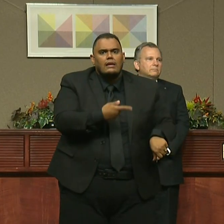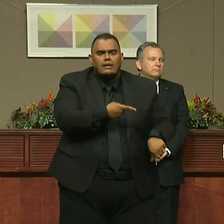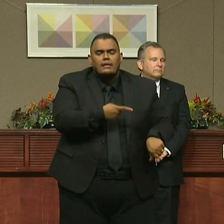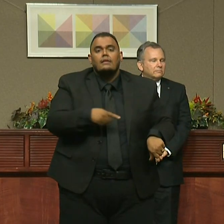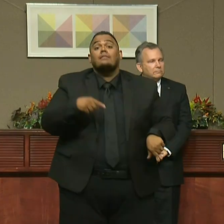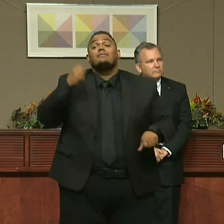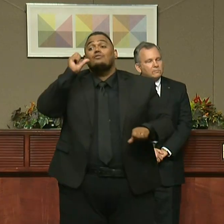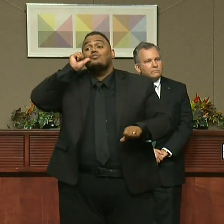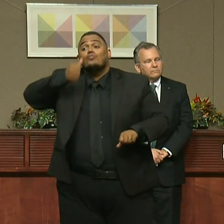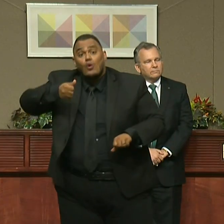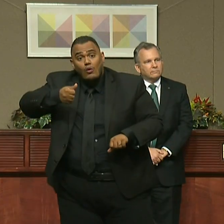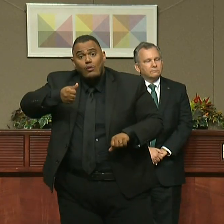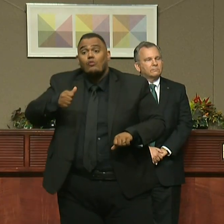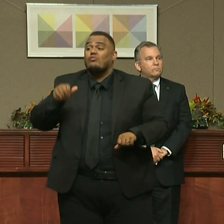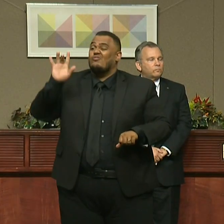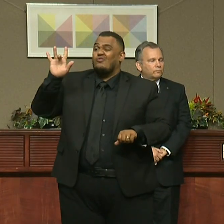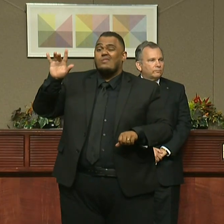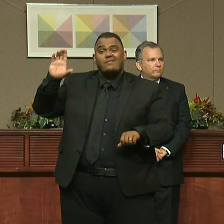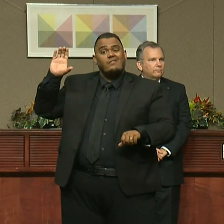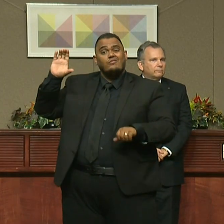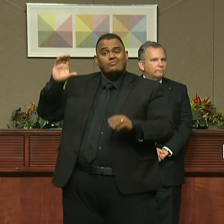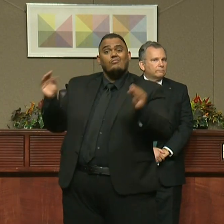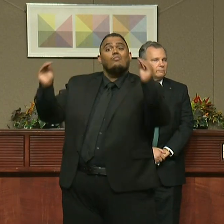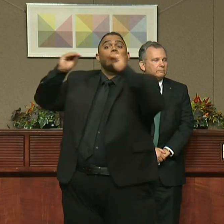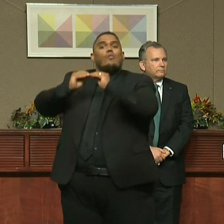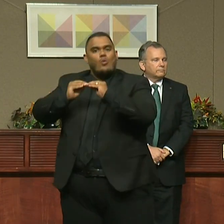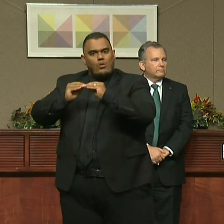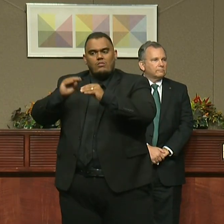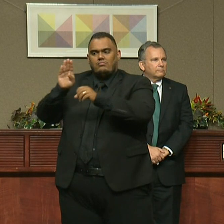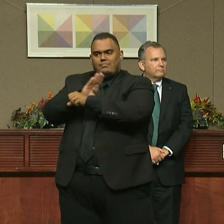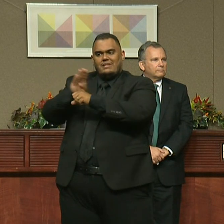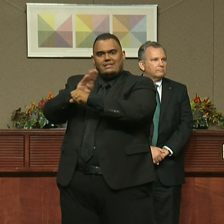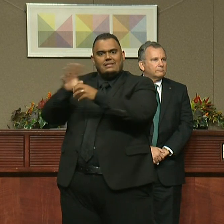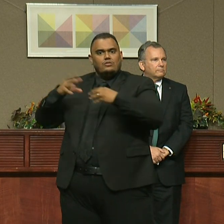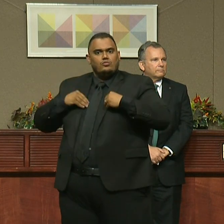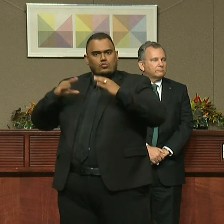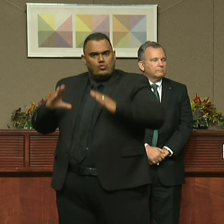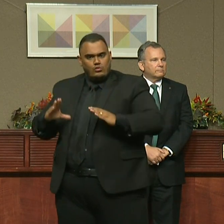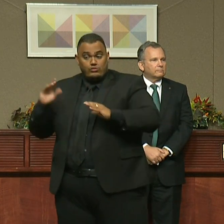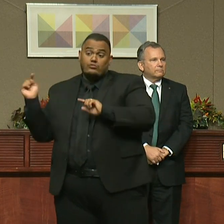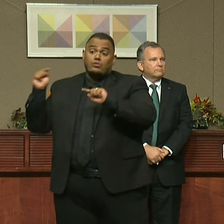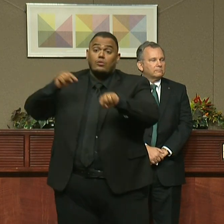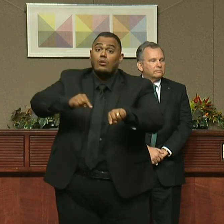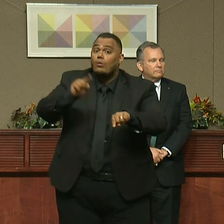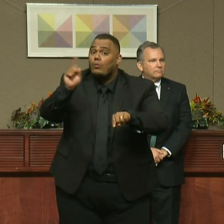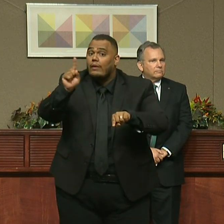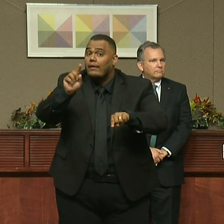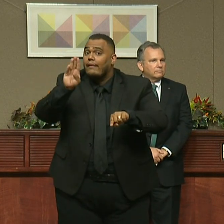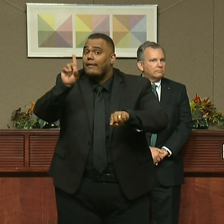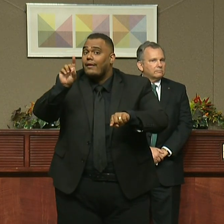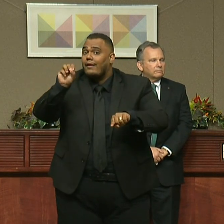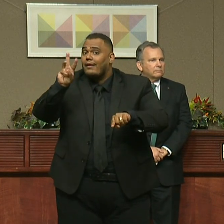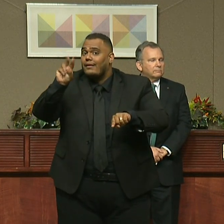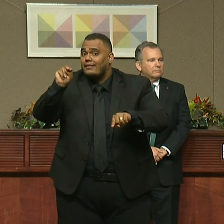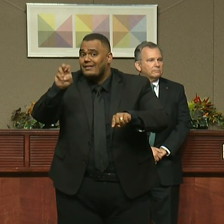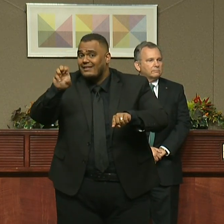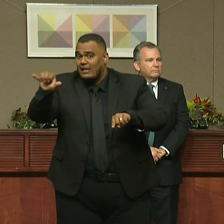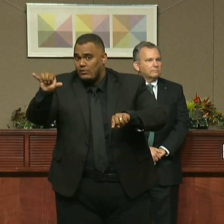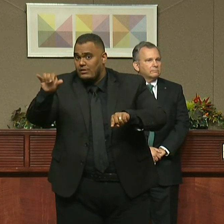small business owners are expected to converge on Downey Park to pick up their free